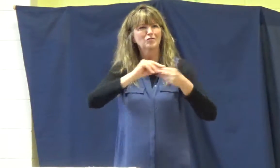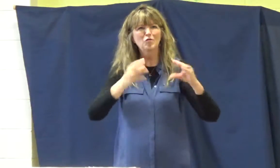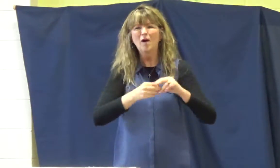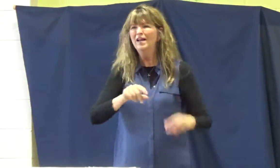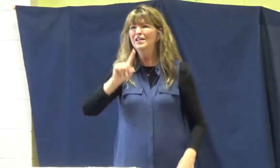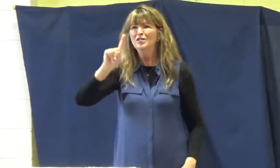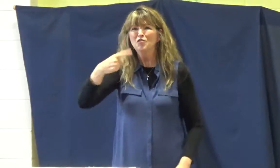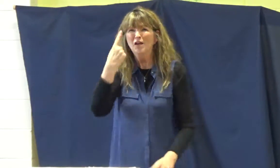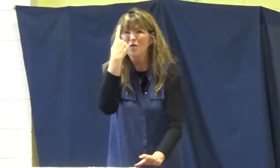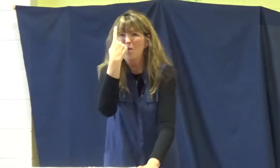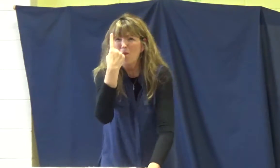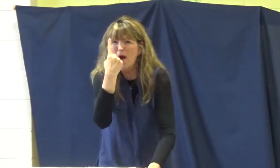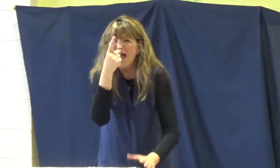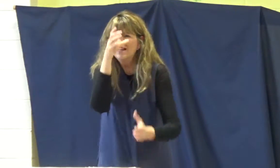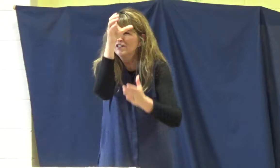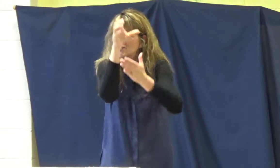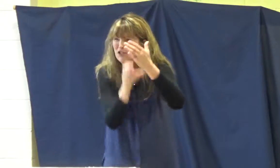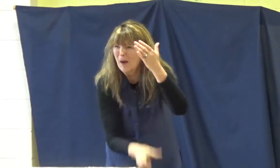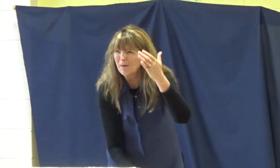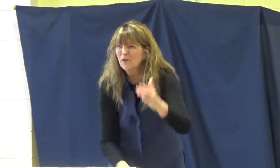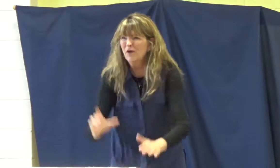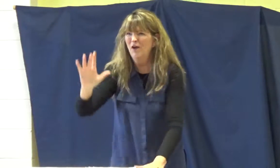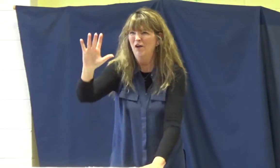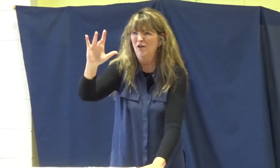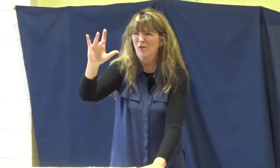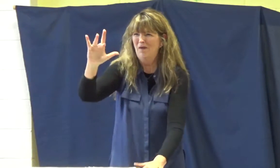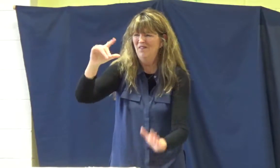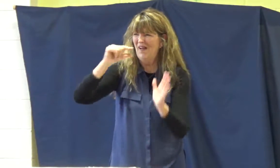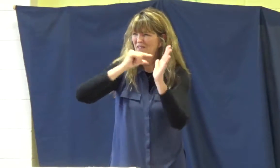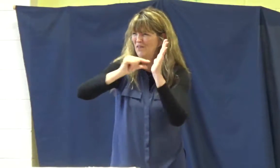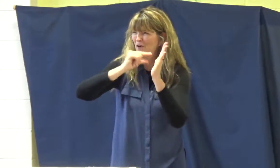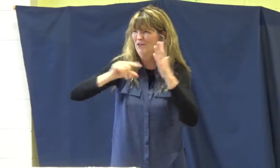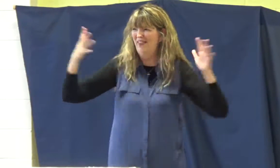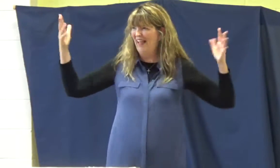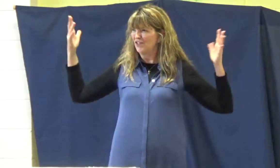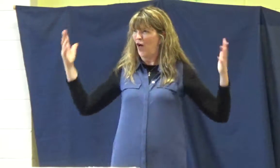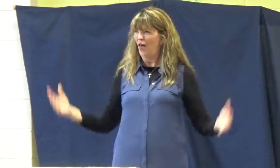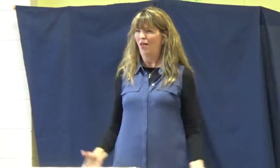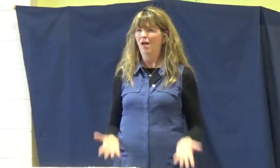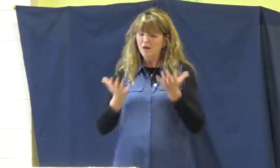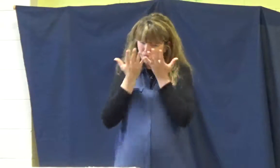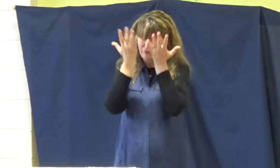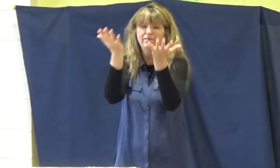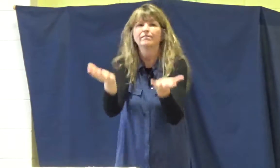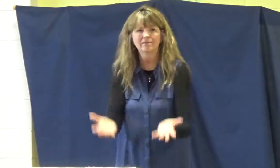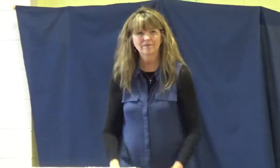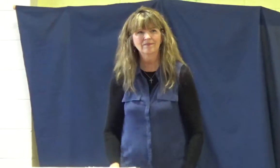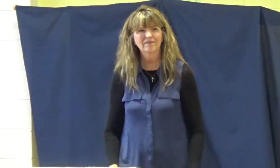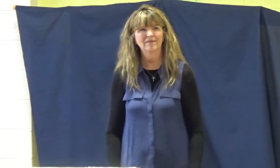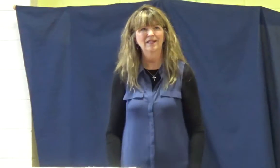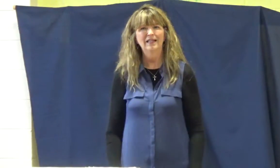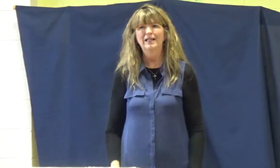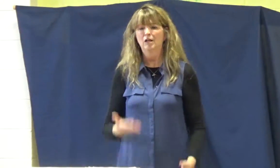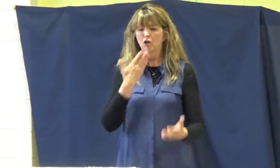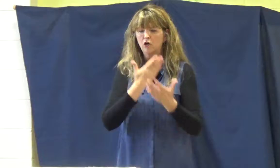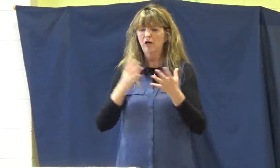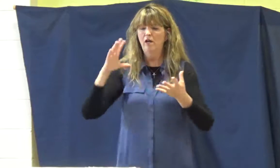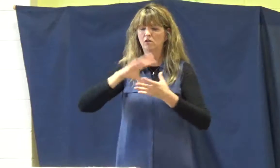read it. It's one chapter and 25 verses. That's all. You can read it in no